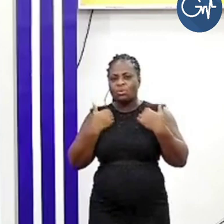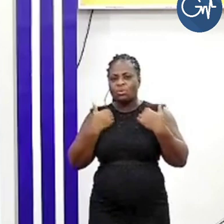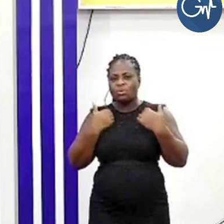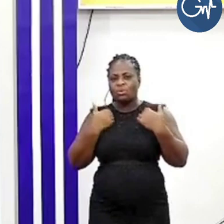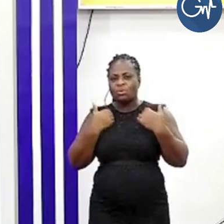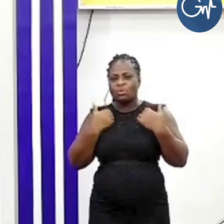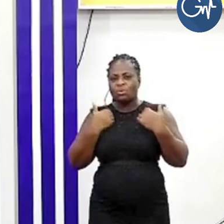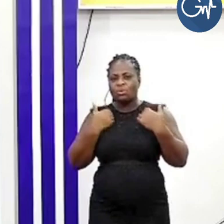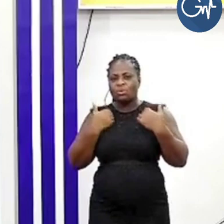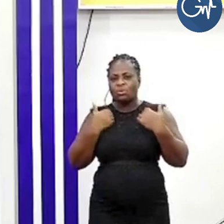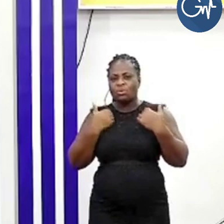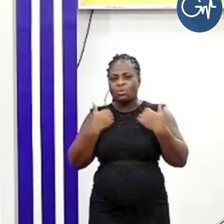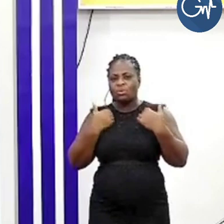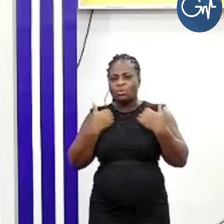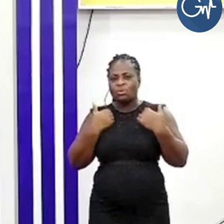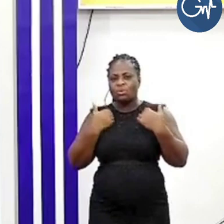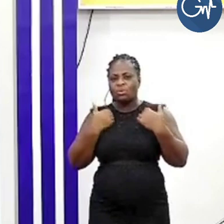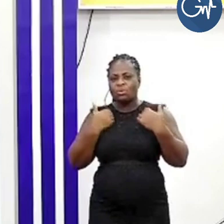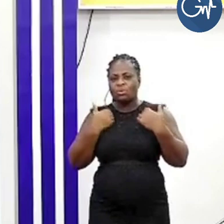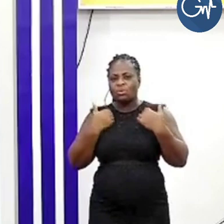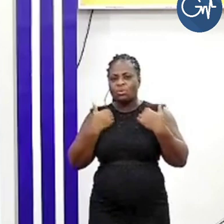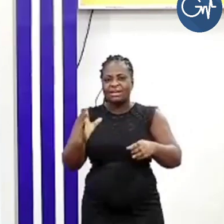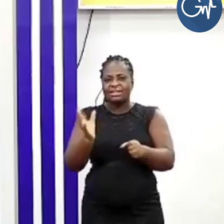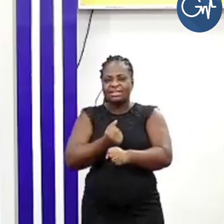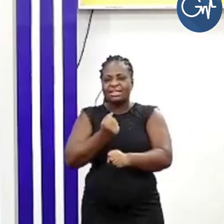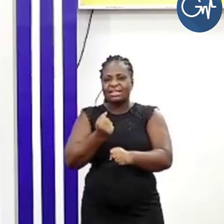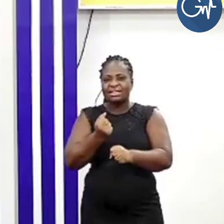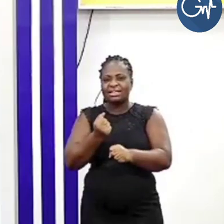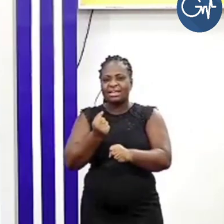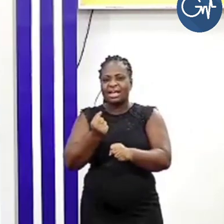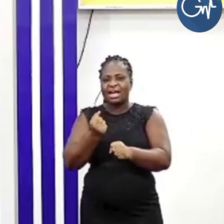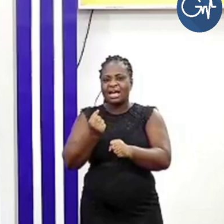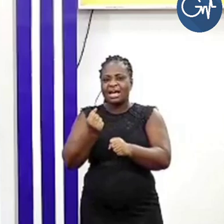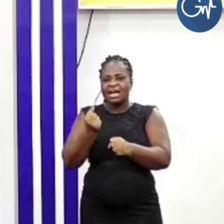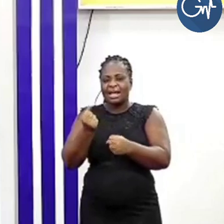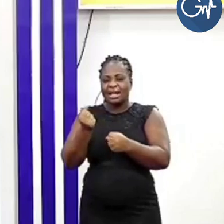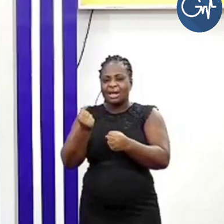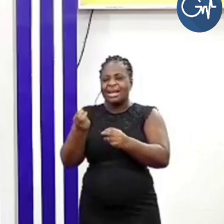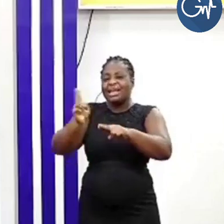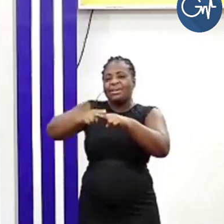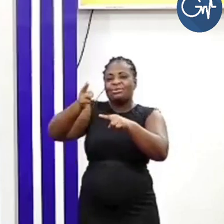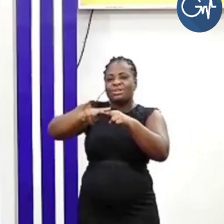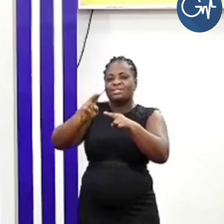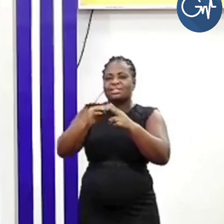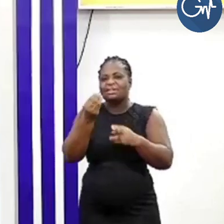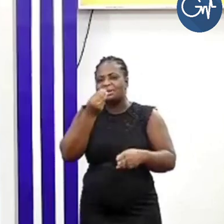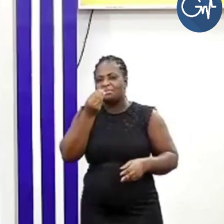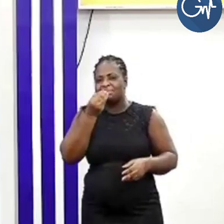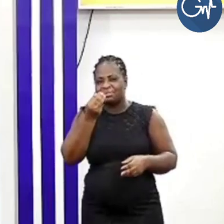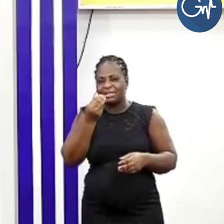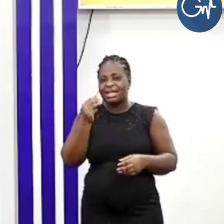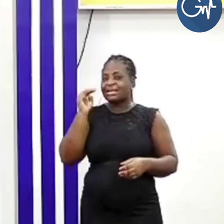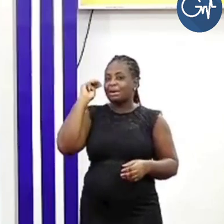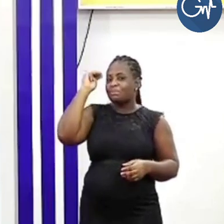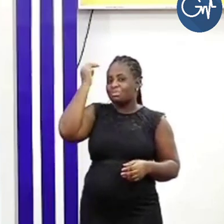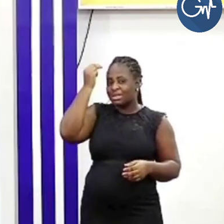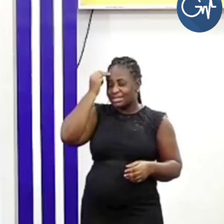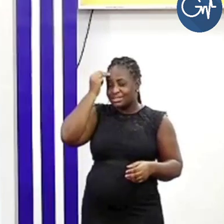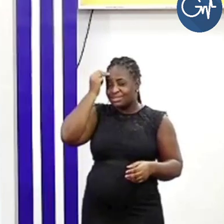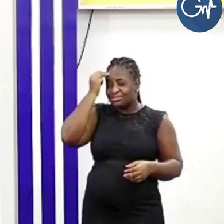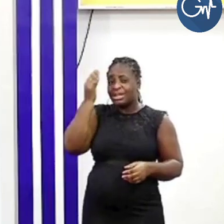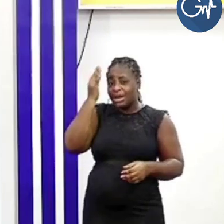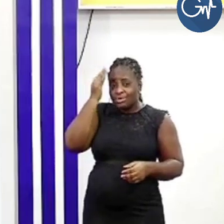traders who are taking advantage of our customers or generally use of personalized vehicles. Is the Minister of the Ministry